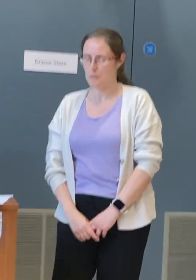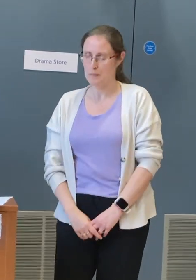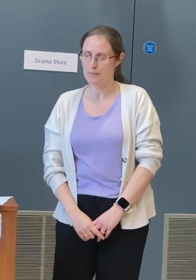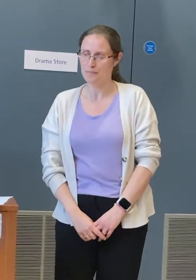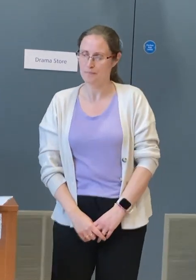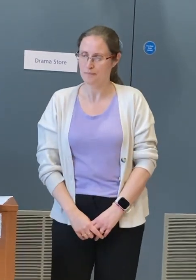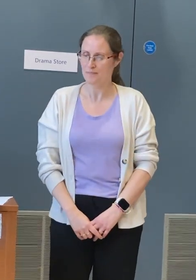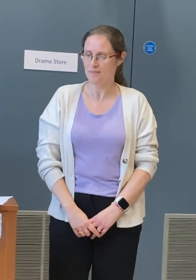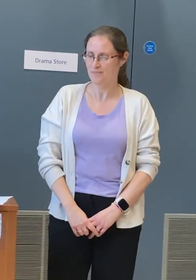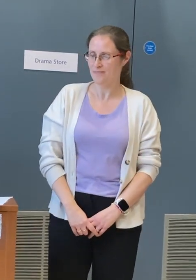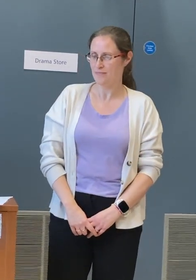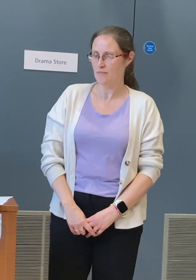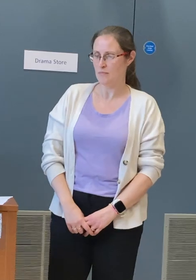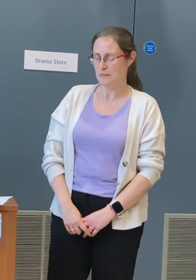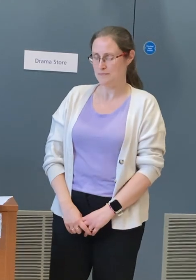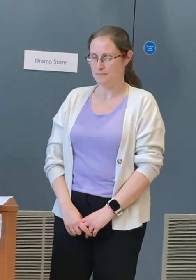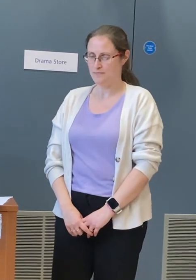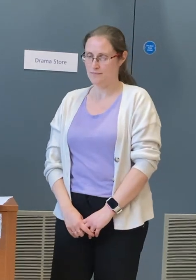from